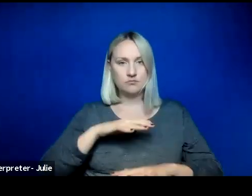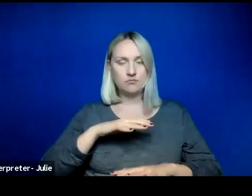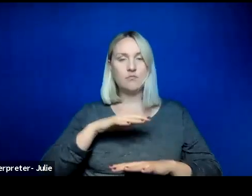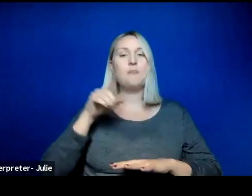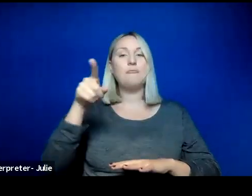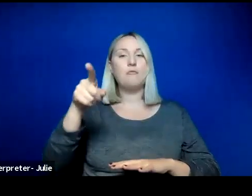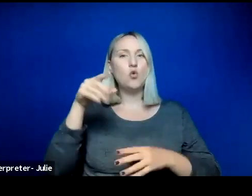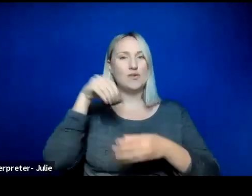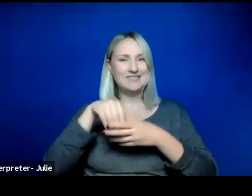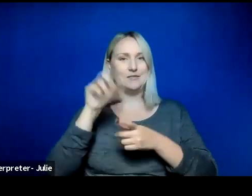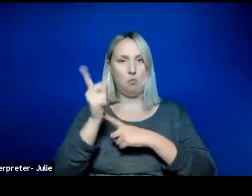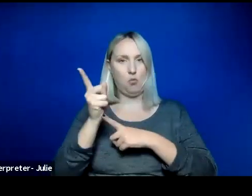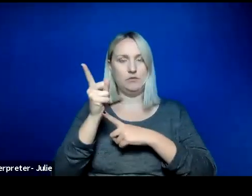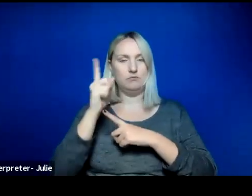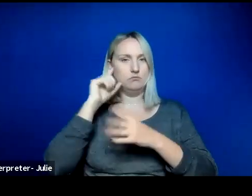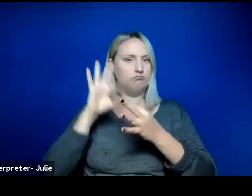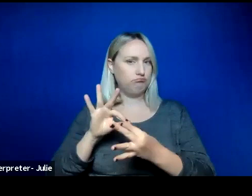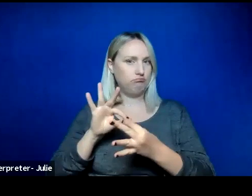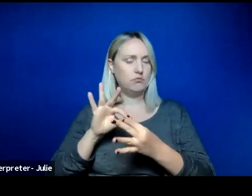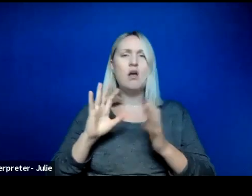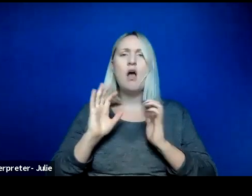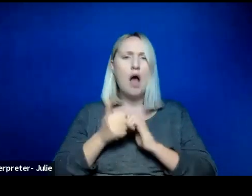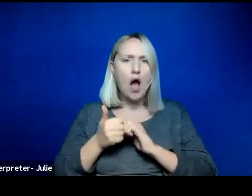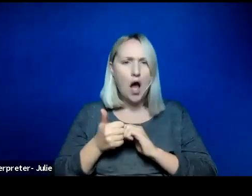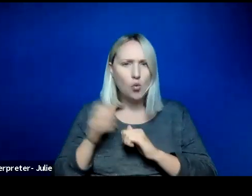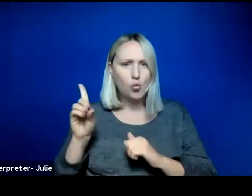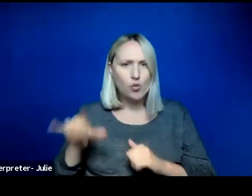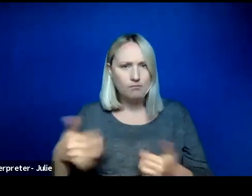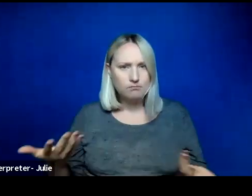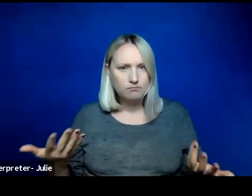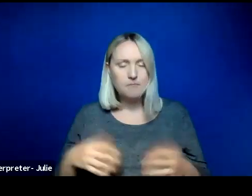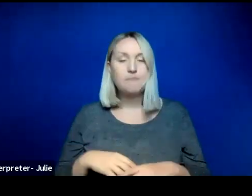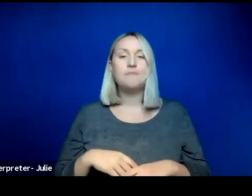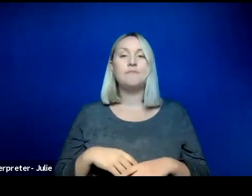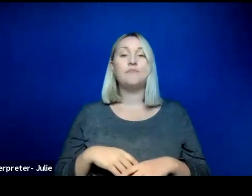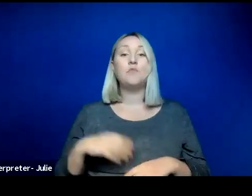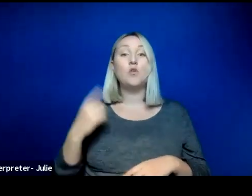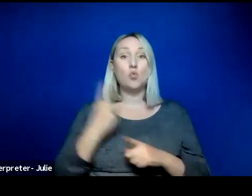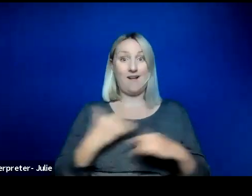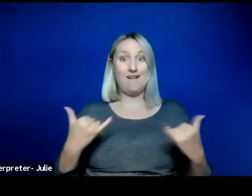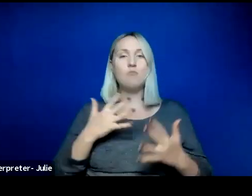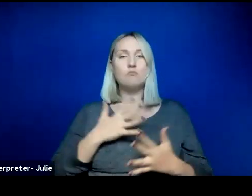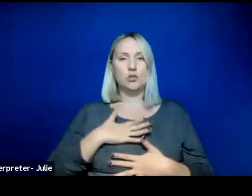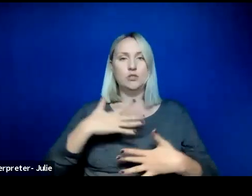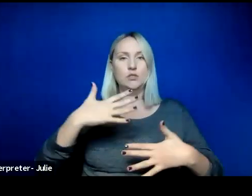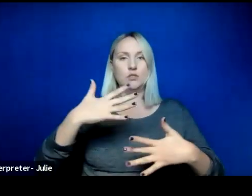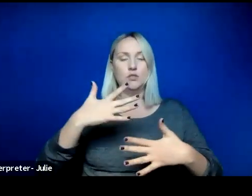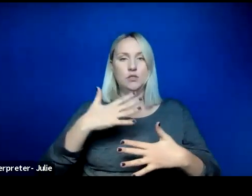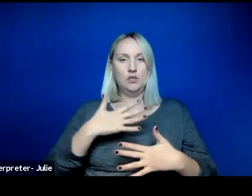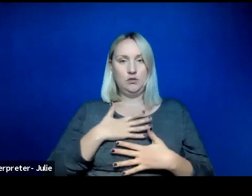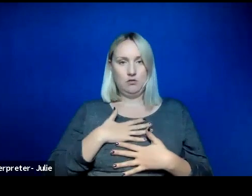present moment. And how do we say it? How do we do that? Take a breath in